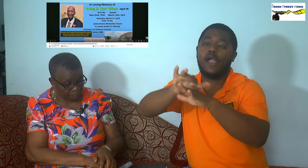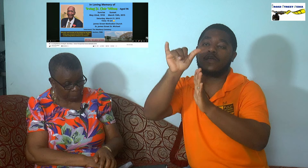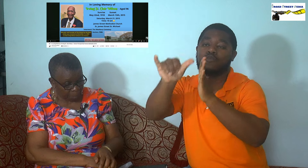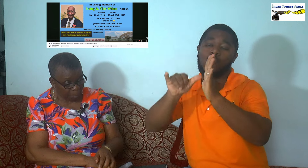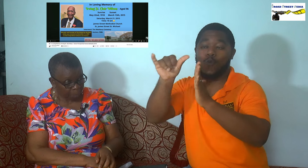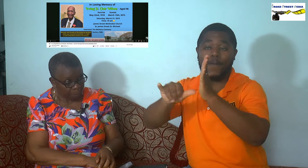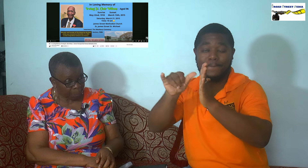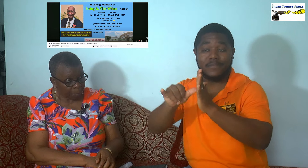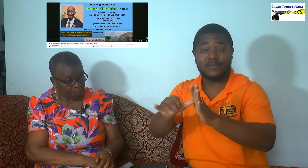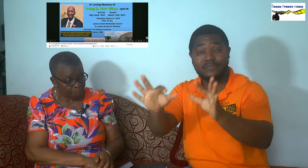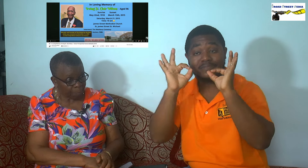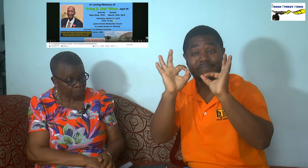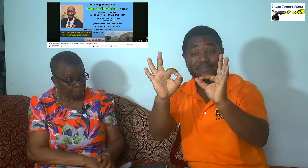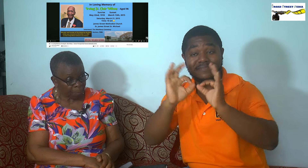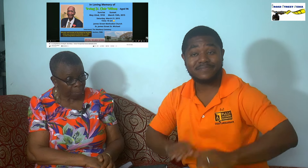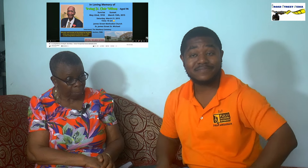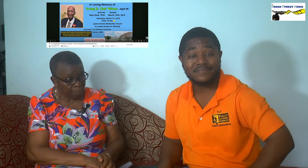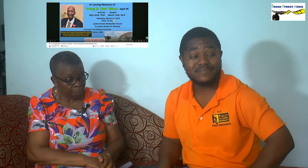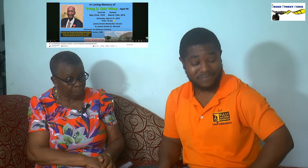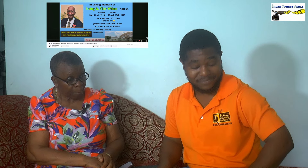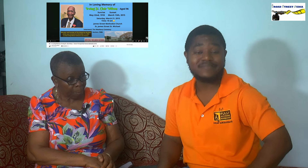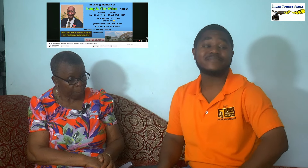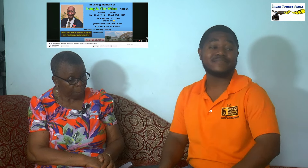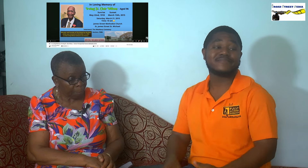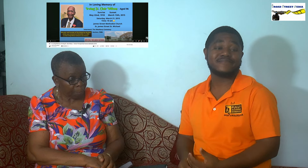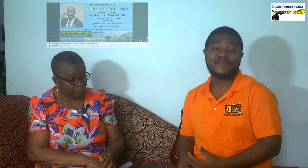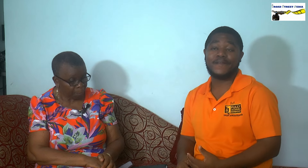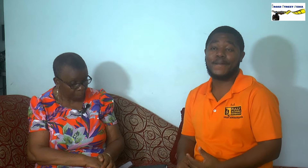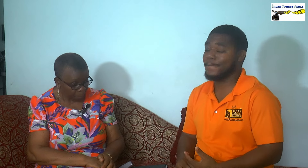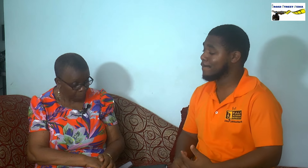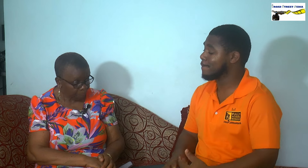can also check that video on YouTube.